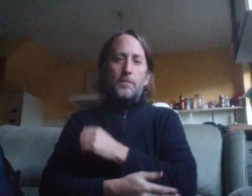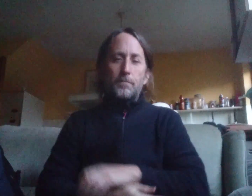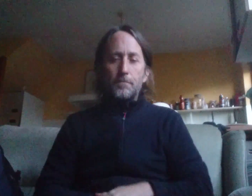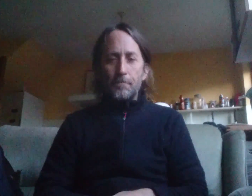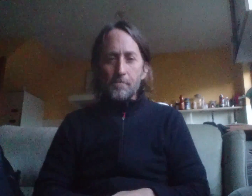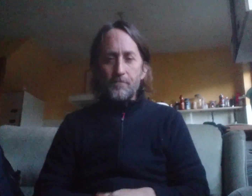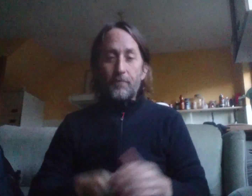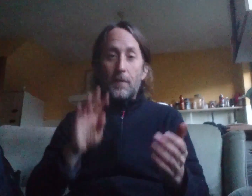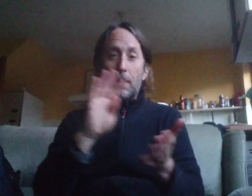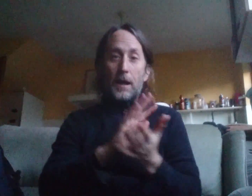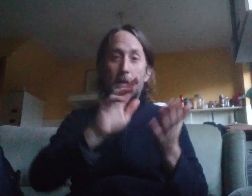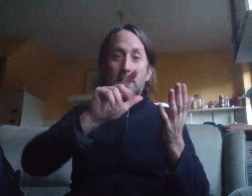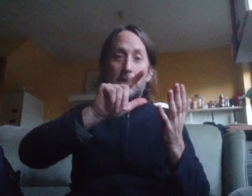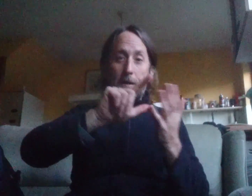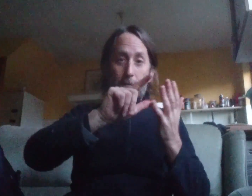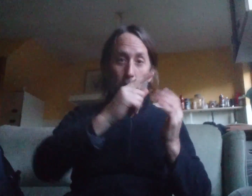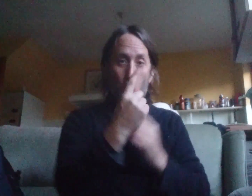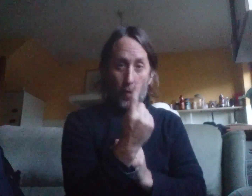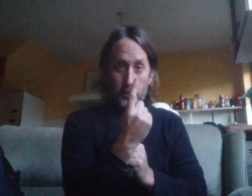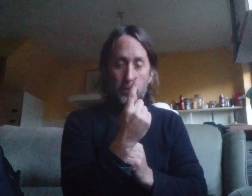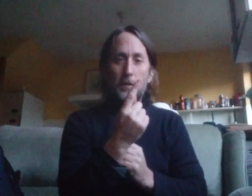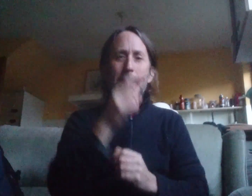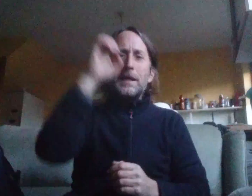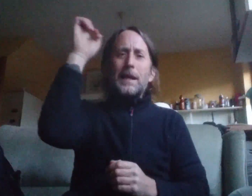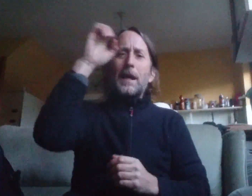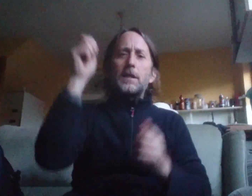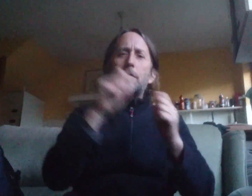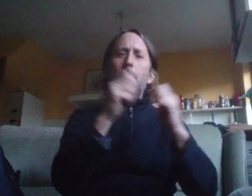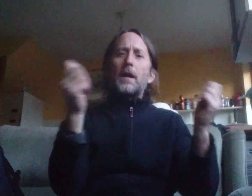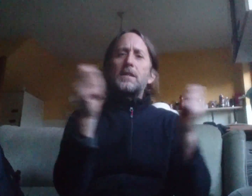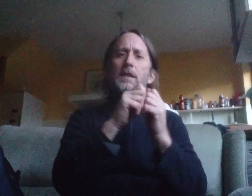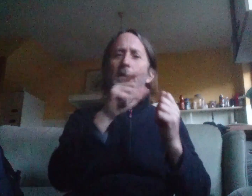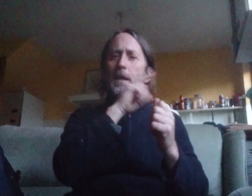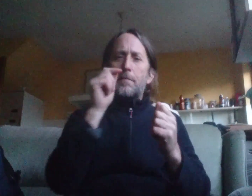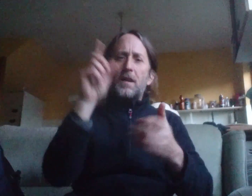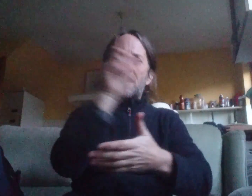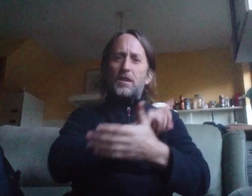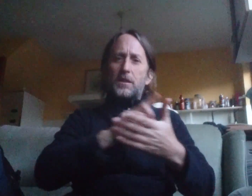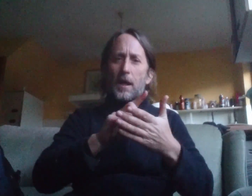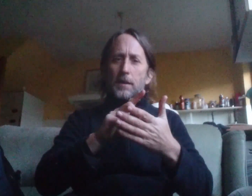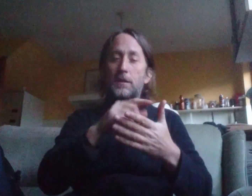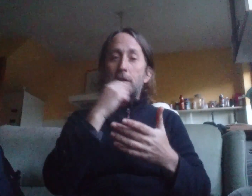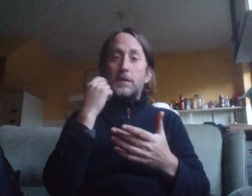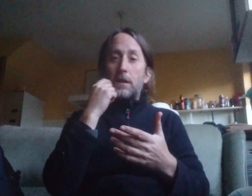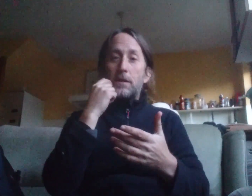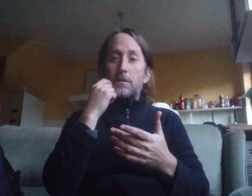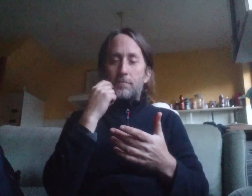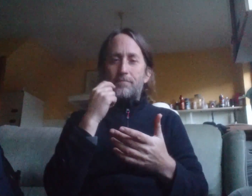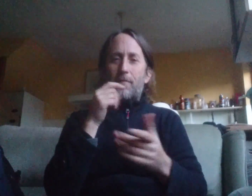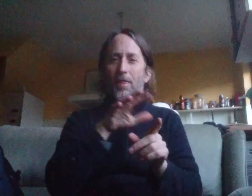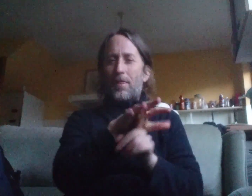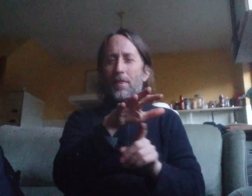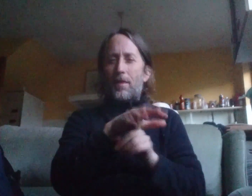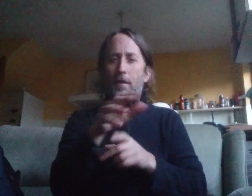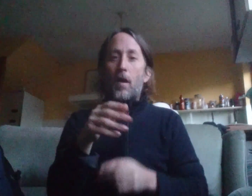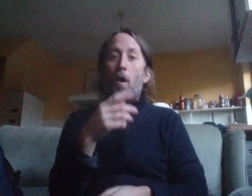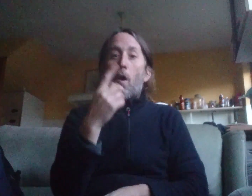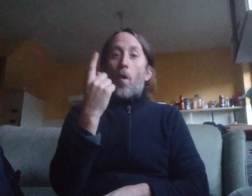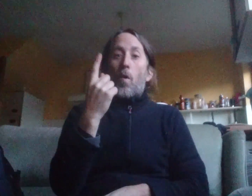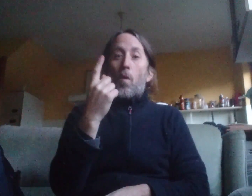In 1971, the British journal Design reported, in a tone of mild amusement, that 1 out of